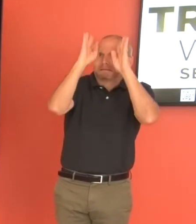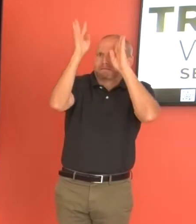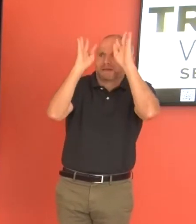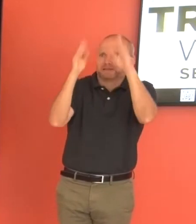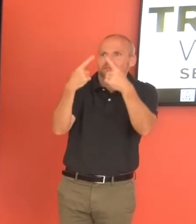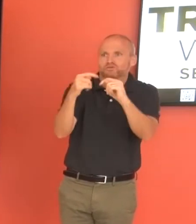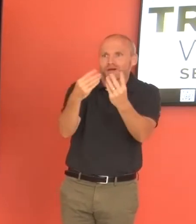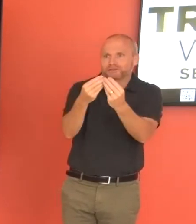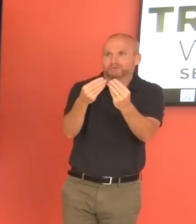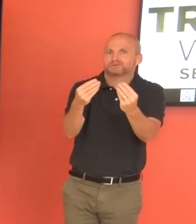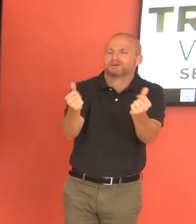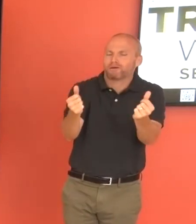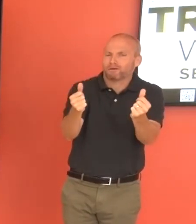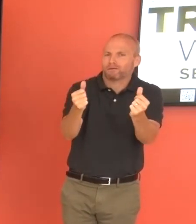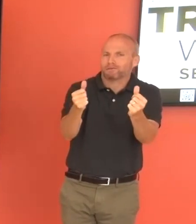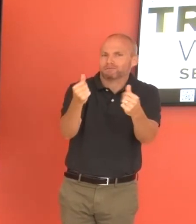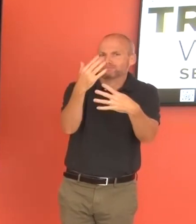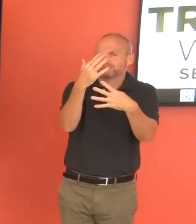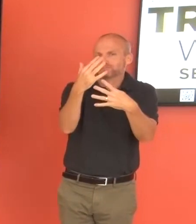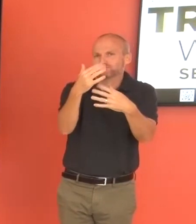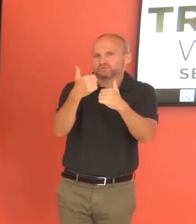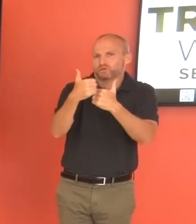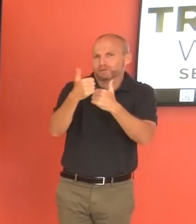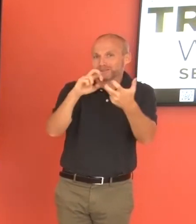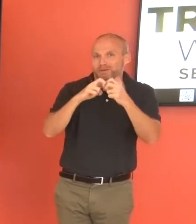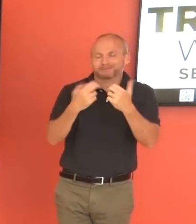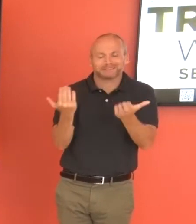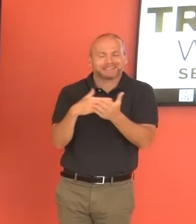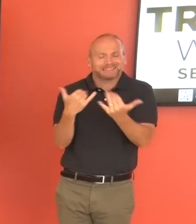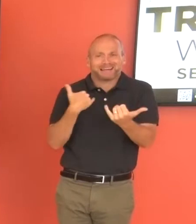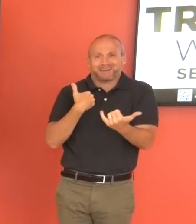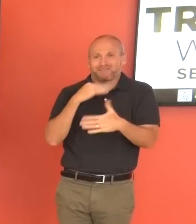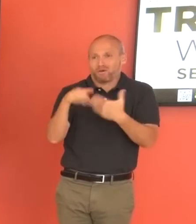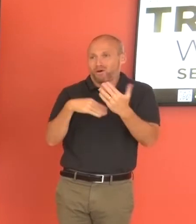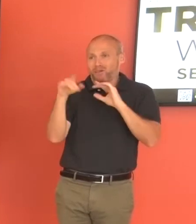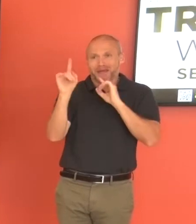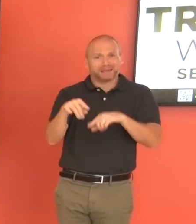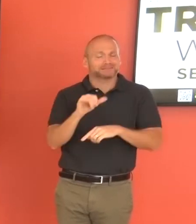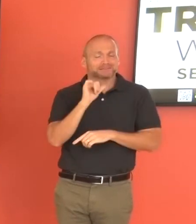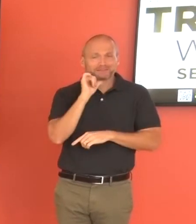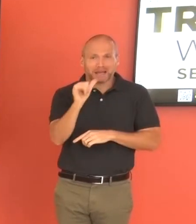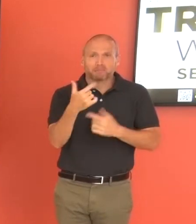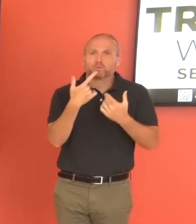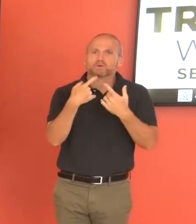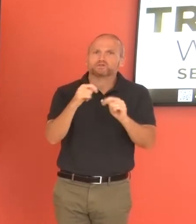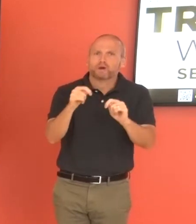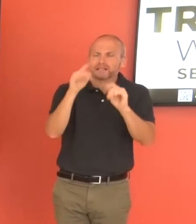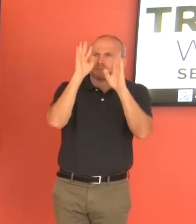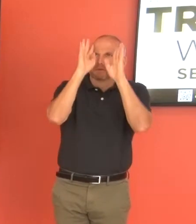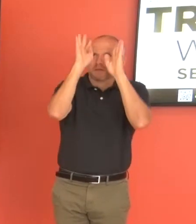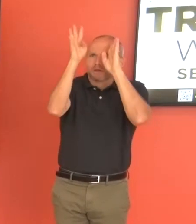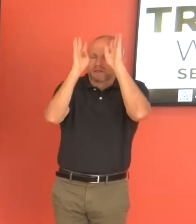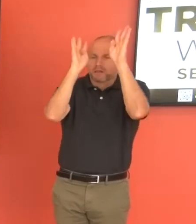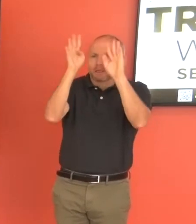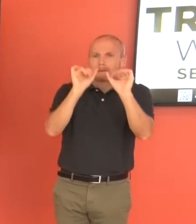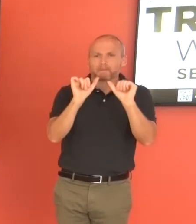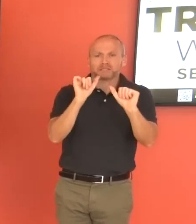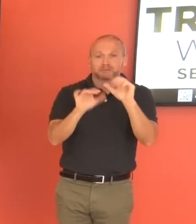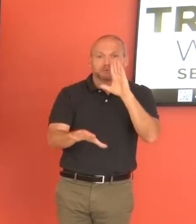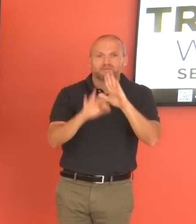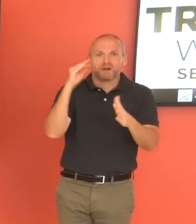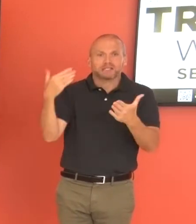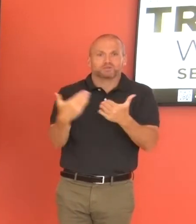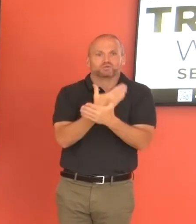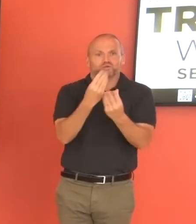come up with more solutions. We don't have all the answers yet, but we're trying to be as creative as possible to finding